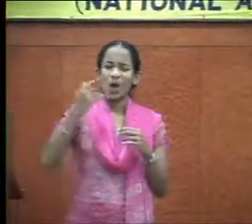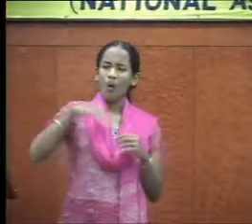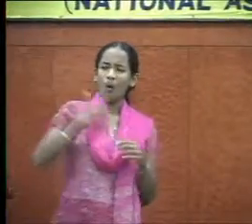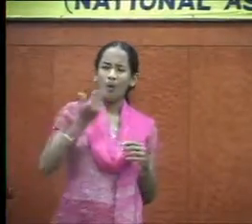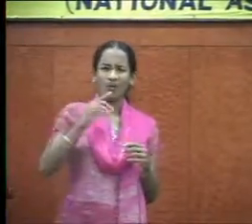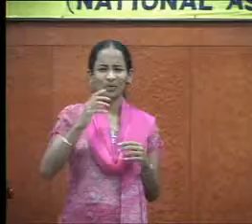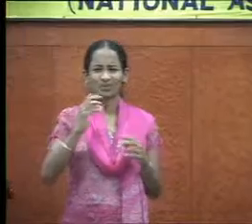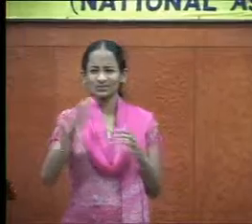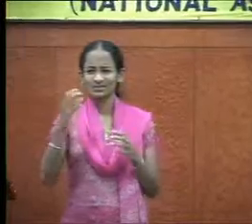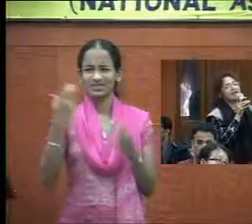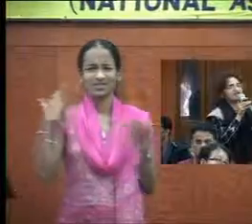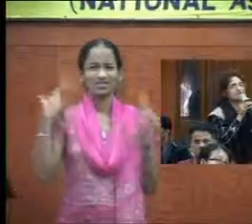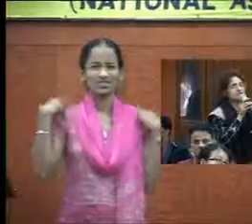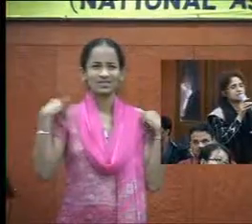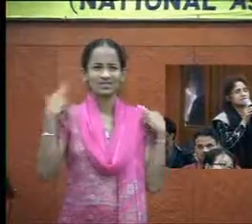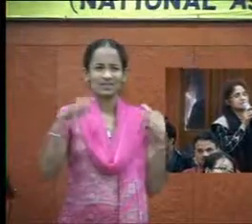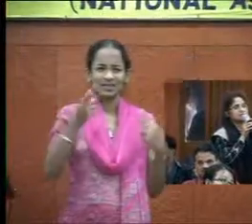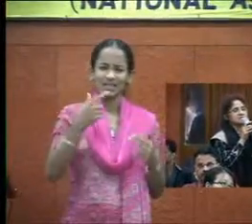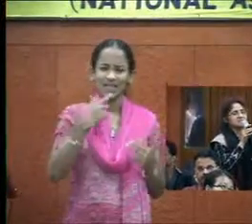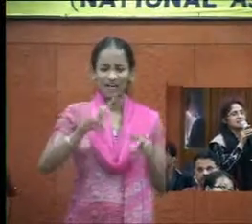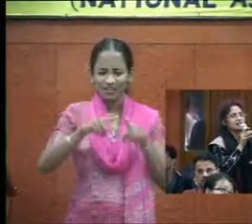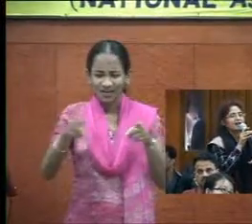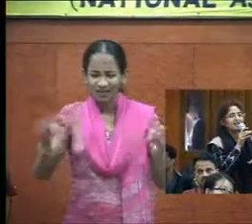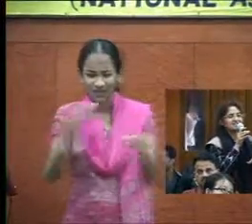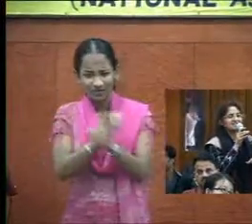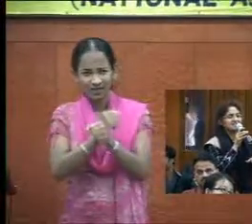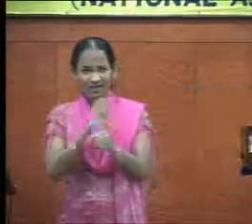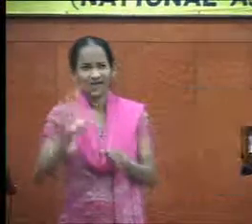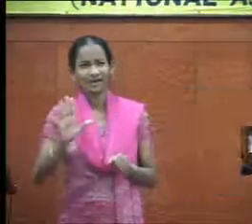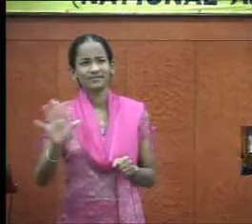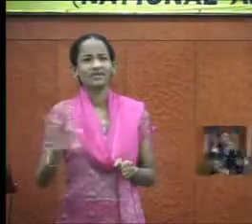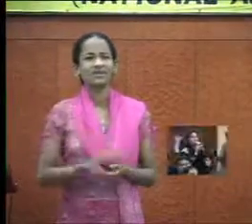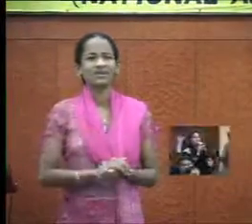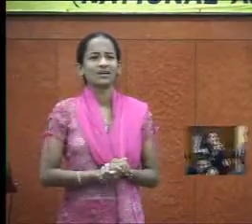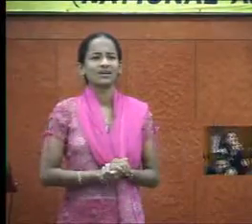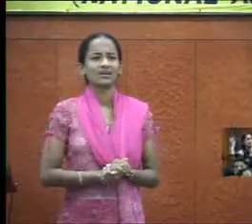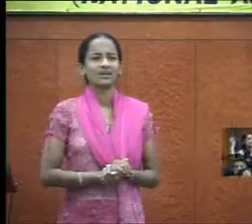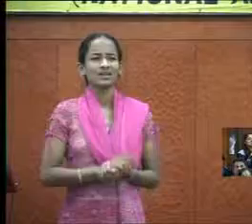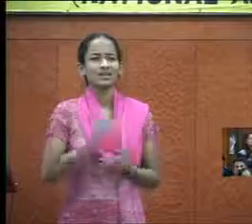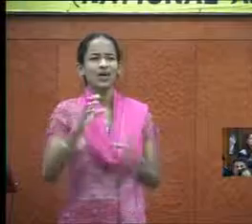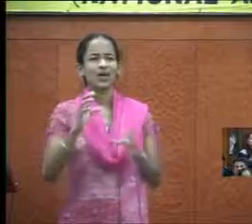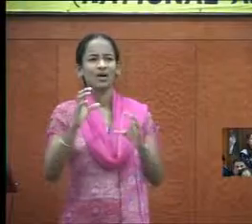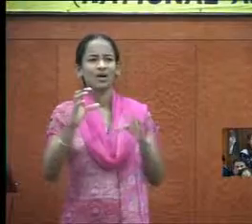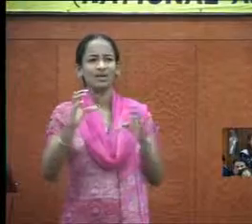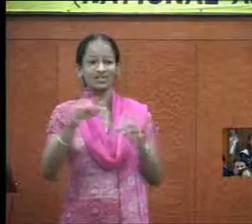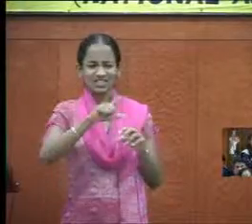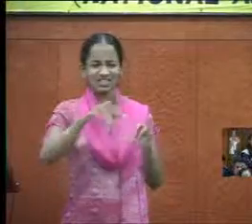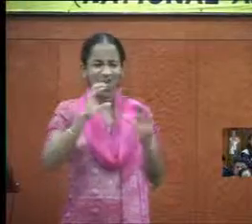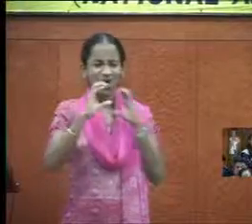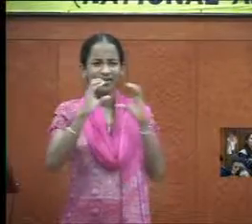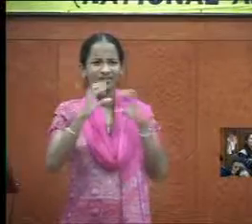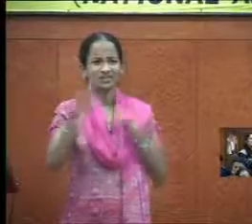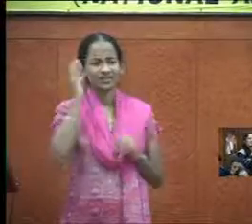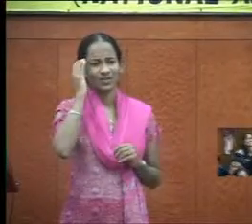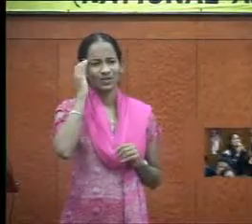this office, but are having this as an additional responsibility. And in an conference, I came to know that many of